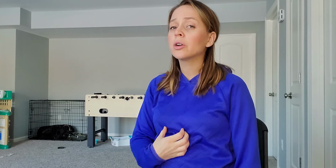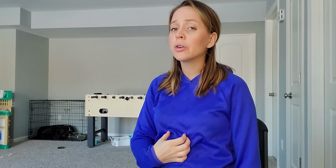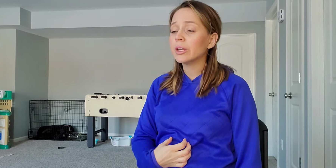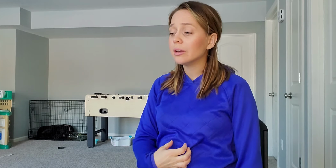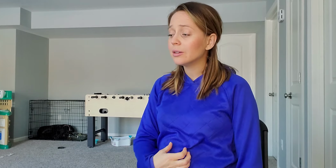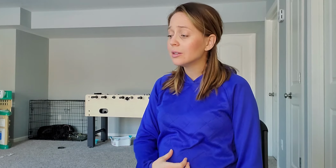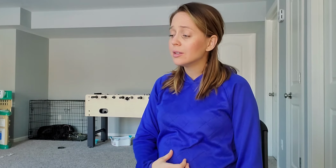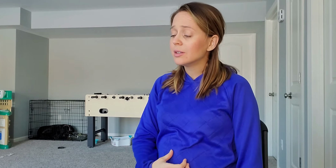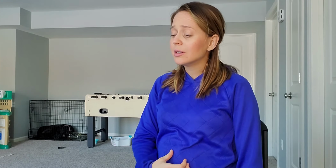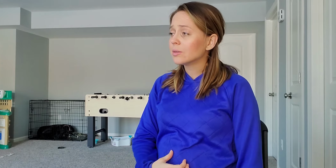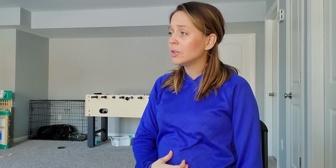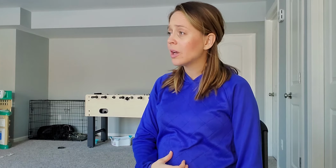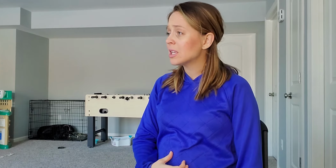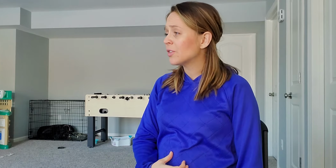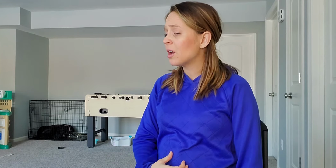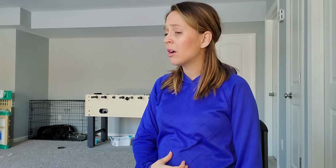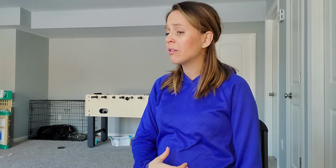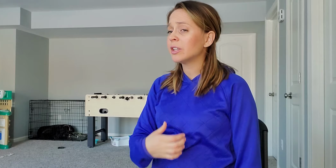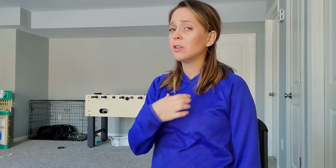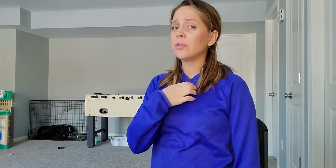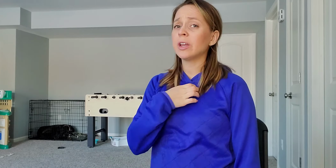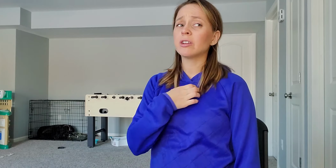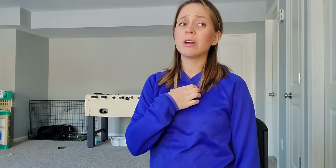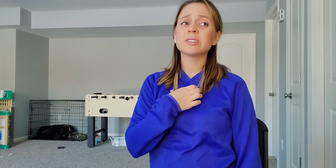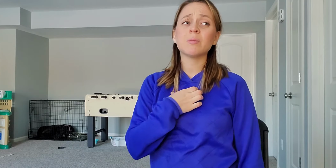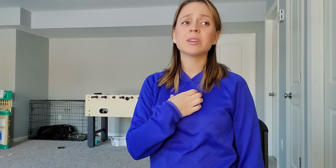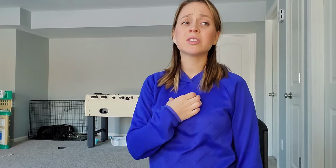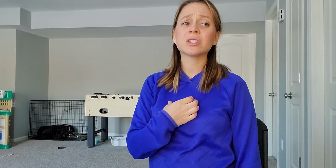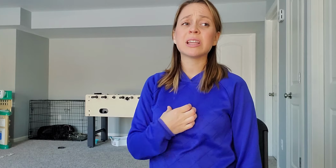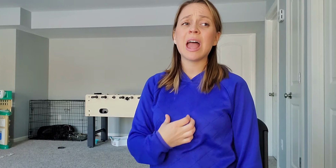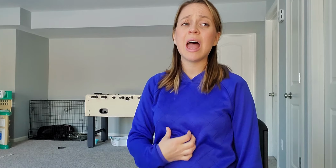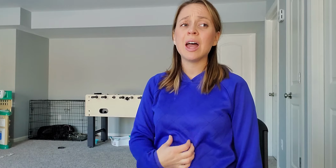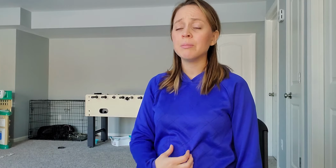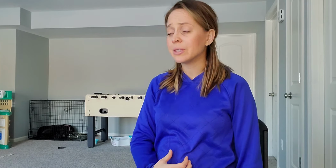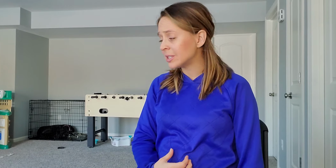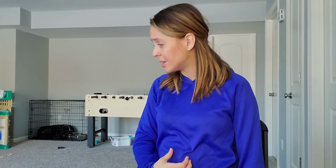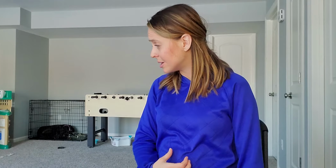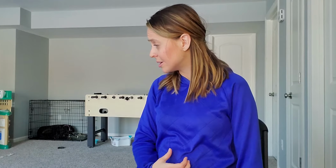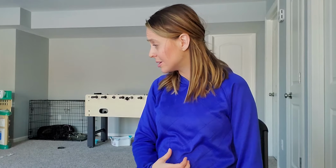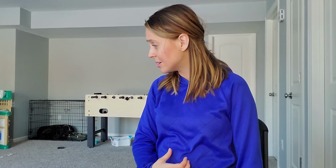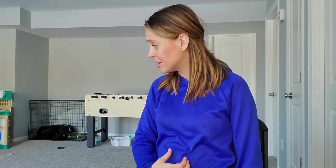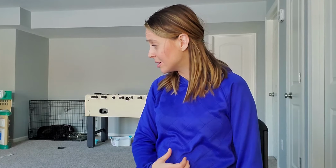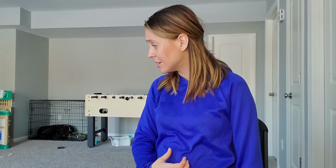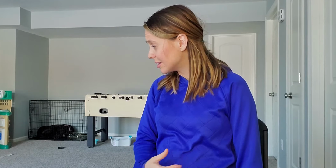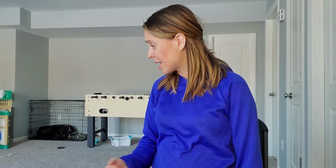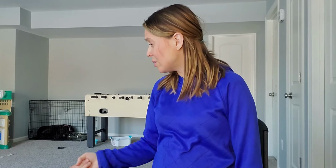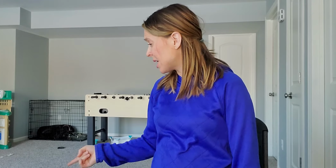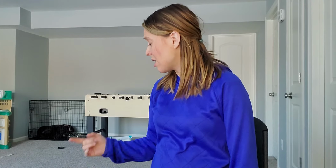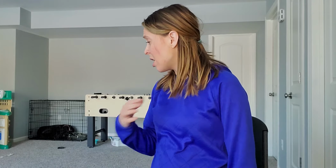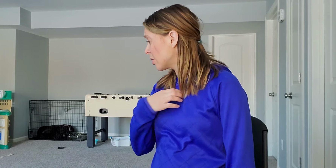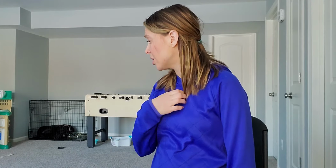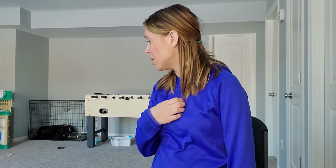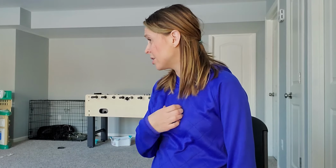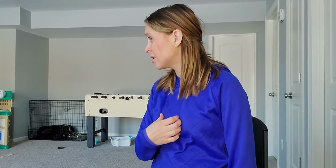hungry. When you guys feel hungry, do you feel like your stomach is just empty? Can you sign you hungry? Want food to go